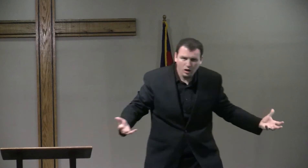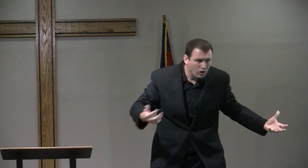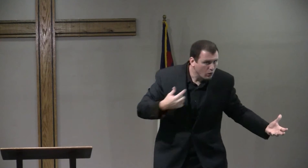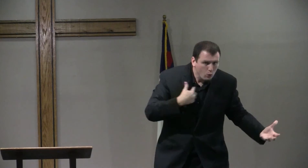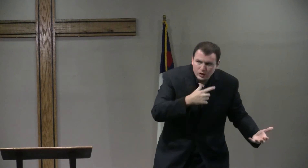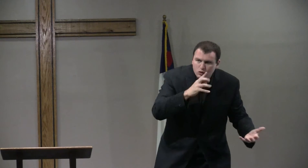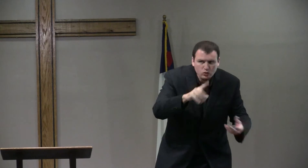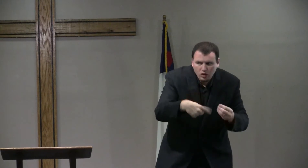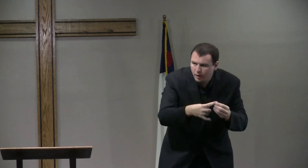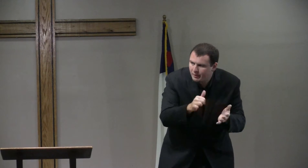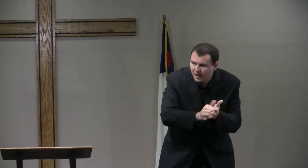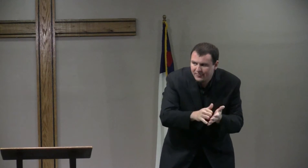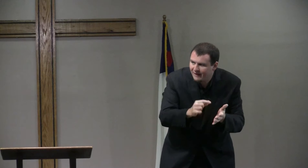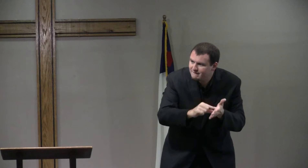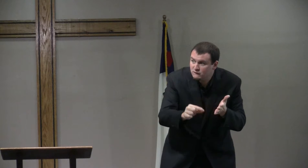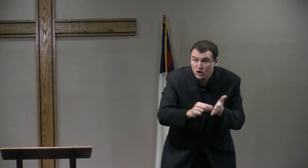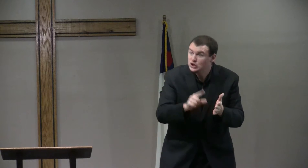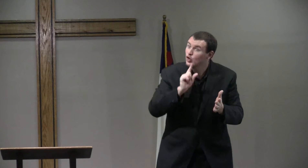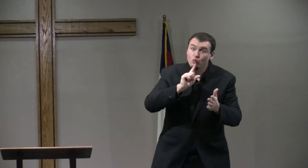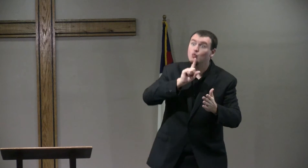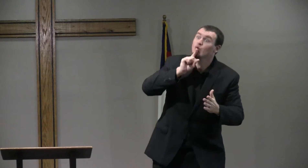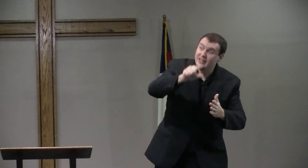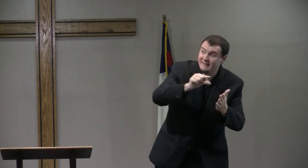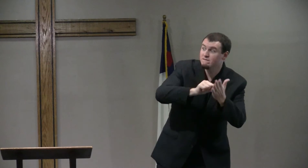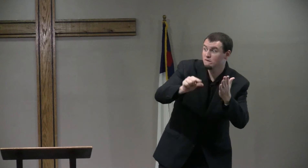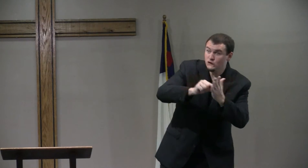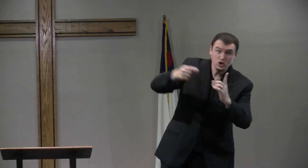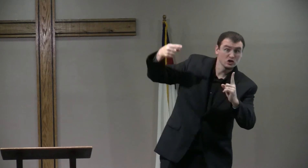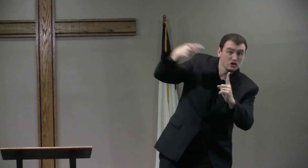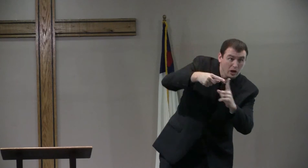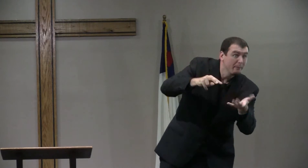much, overeating, but we don't talk about